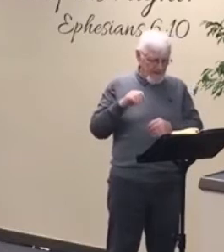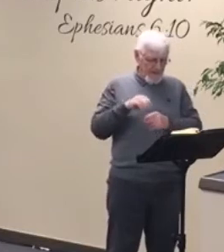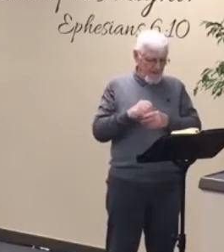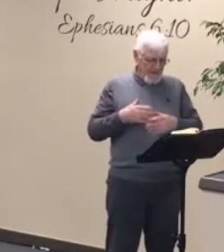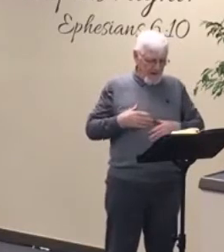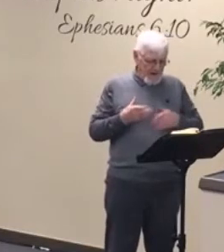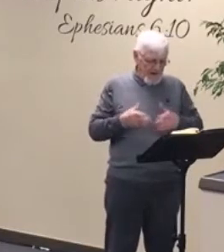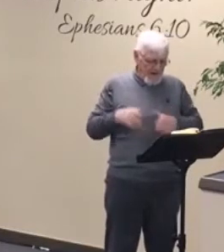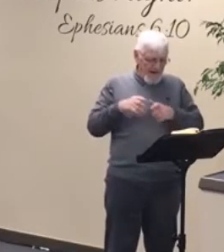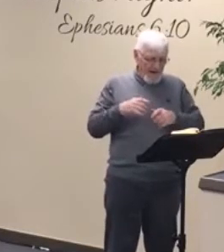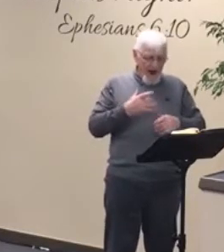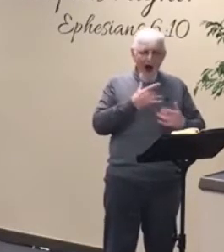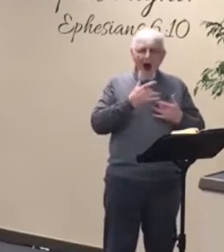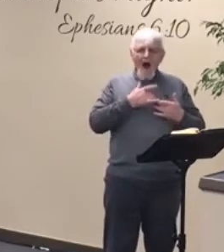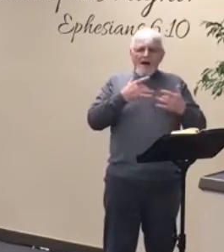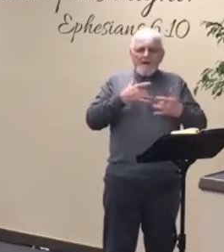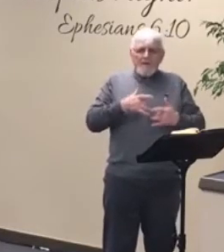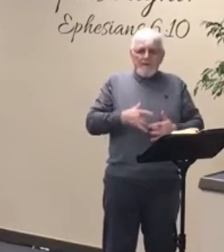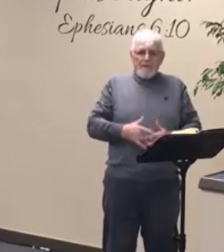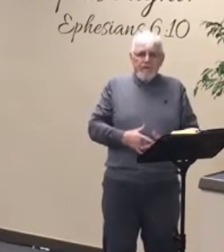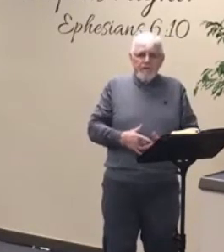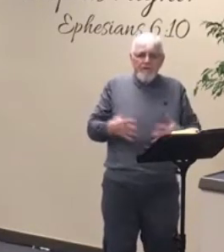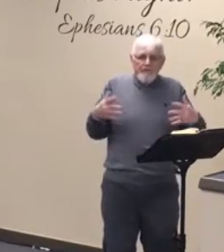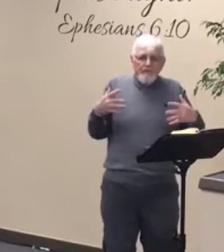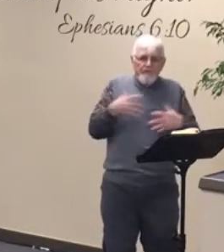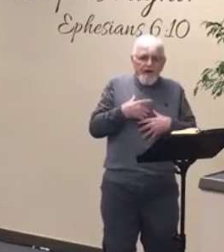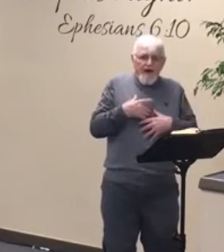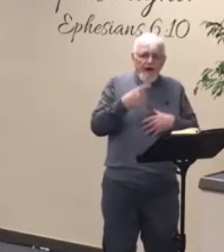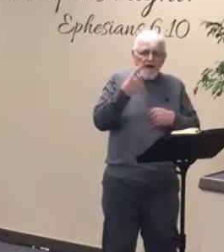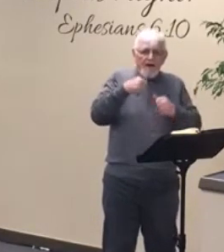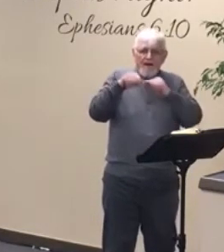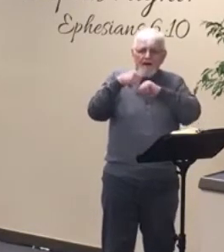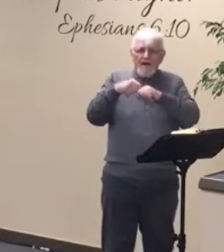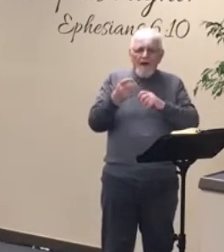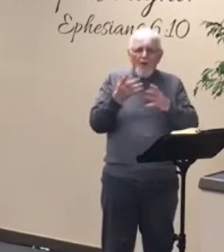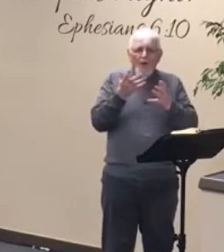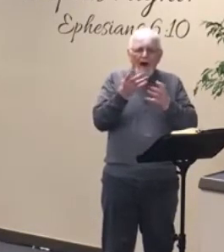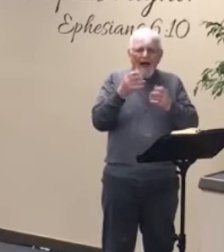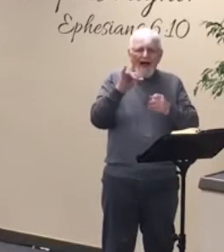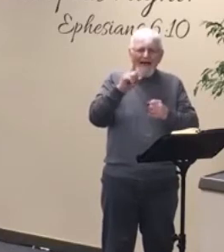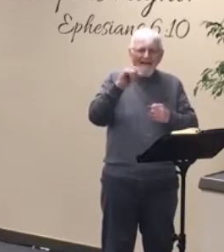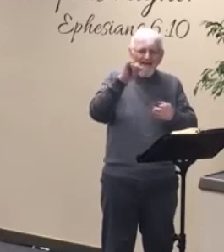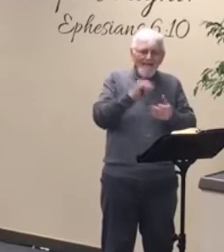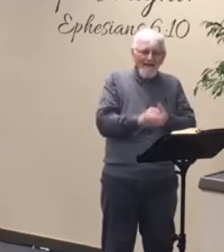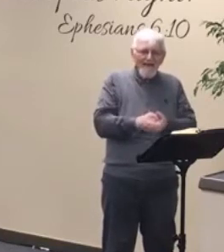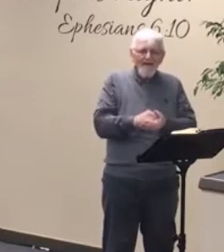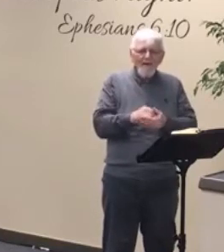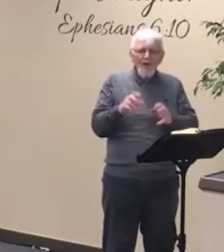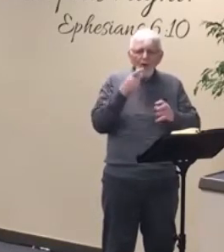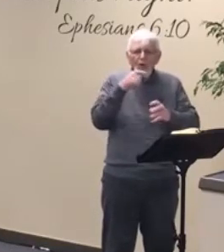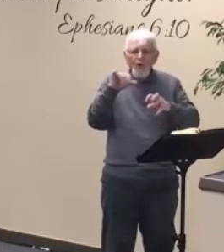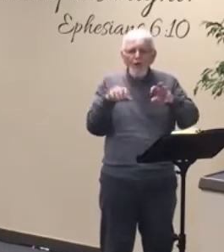heart failed them. They were afraid, saying one to another, what is this that who hath done?